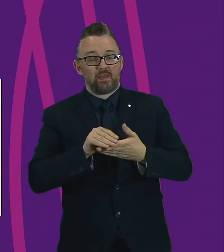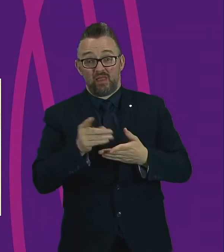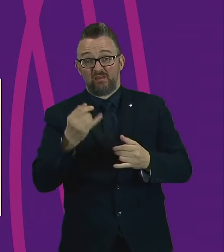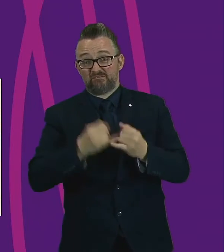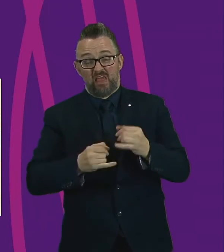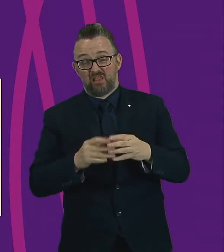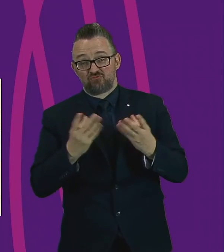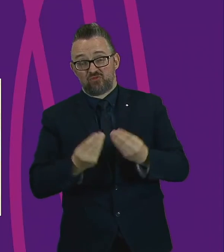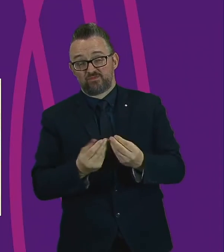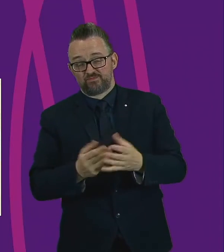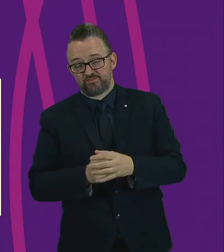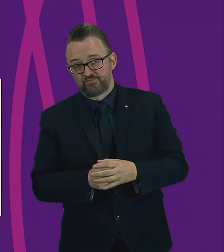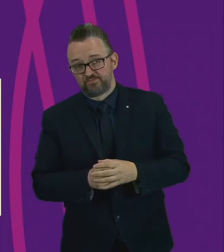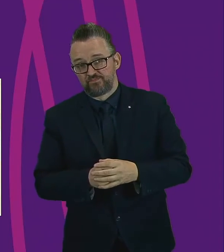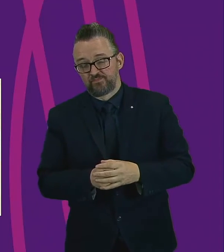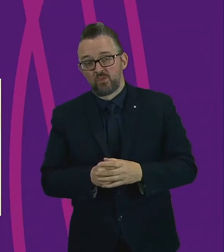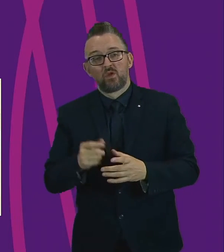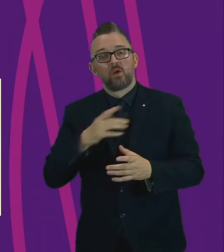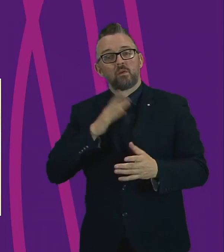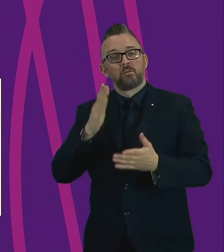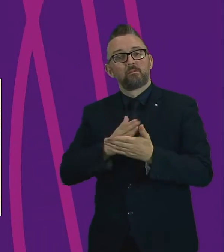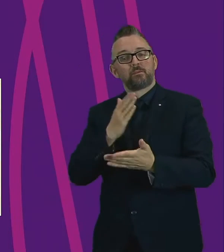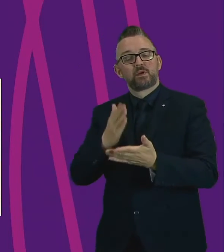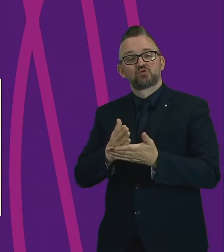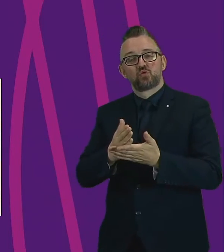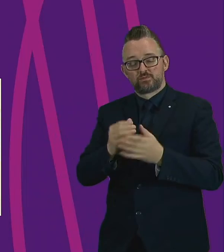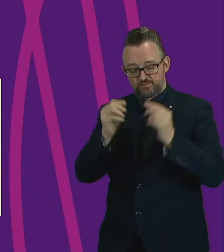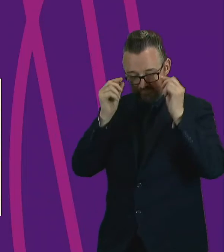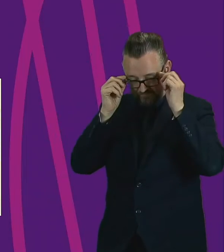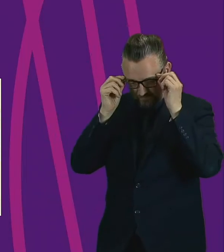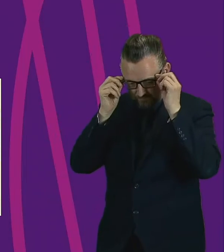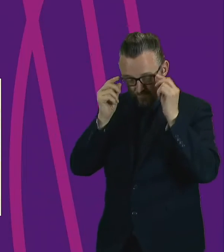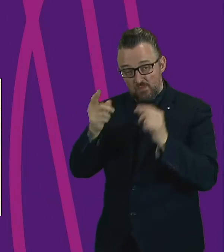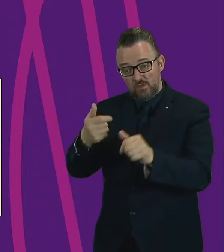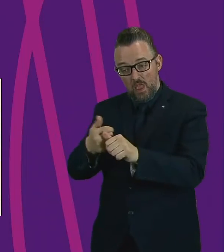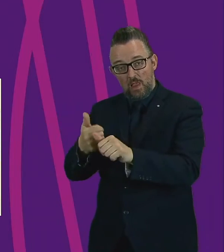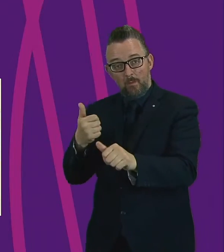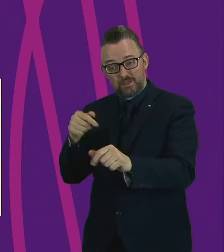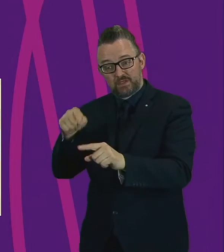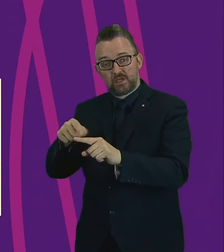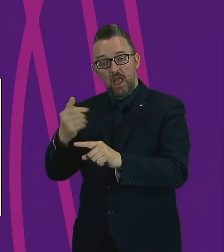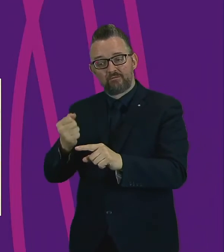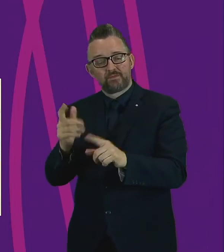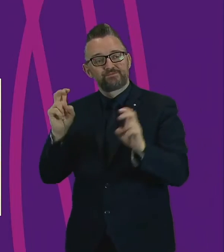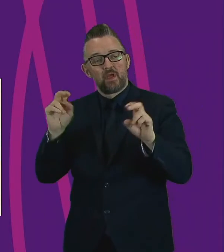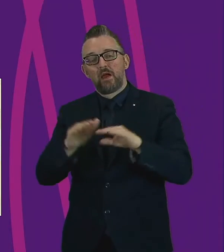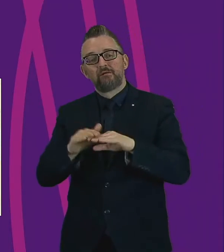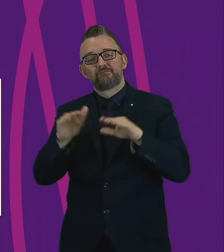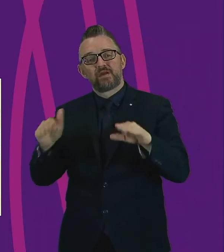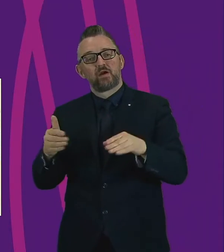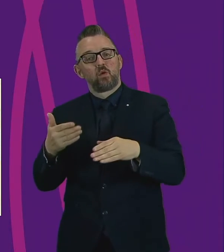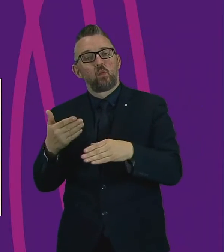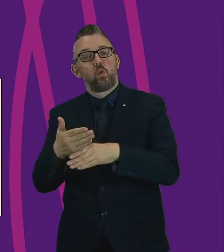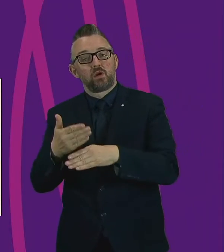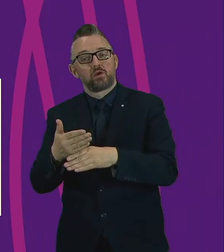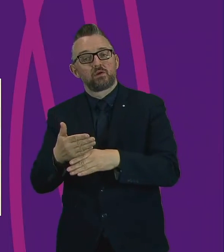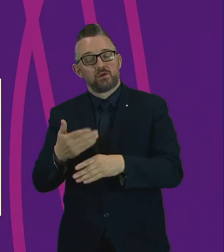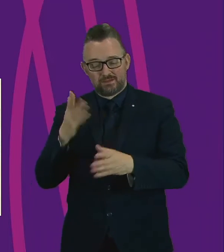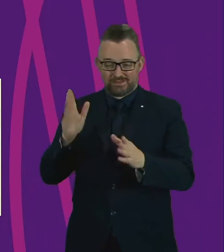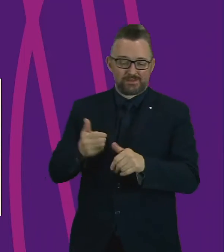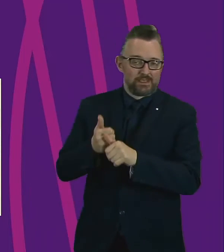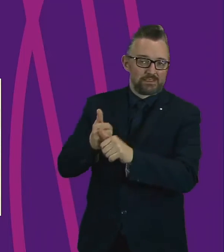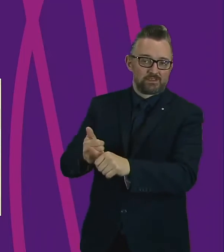We should also make sure that assistance goes to companies that practice fair work. It should only be